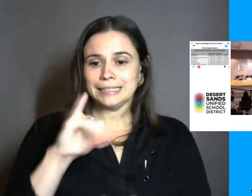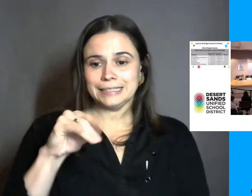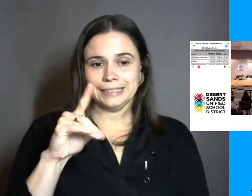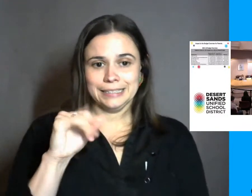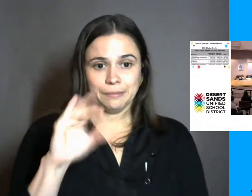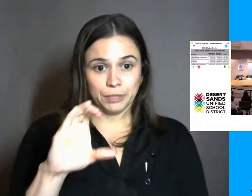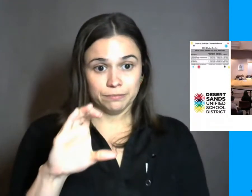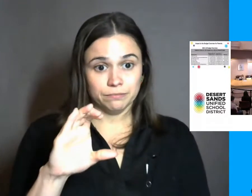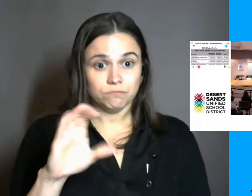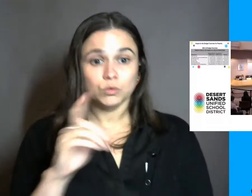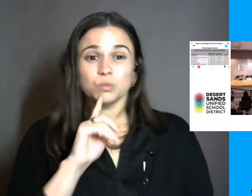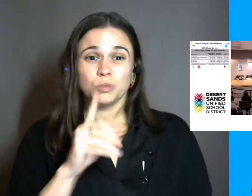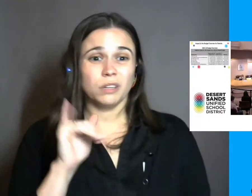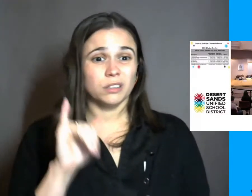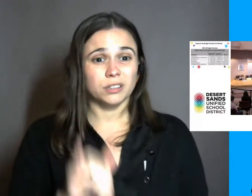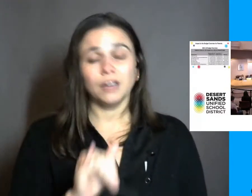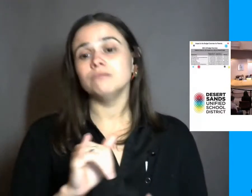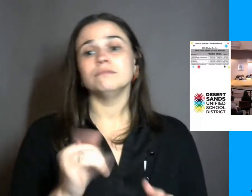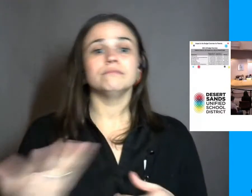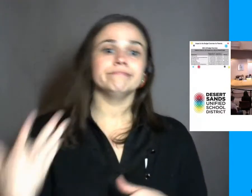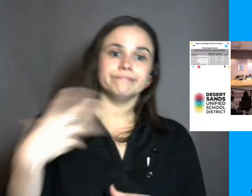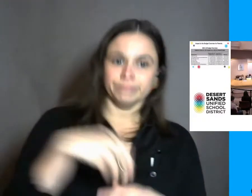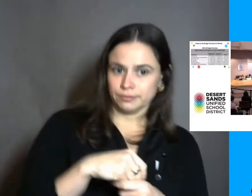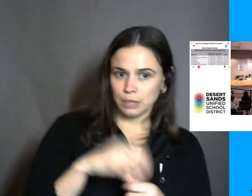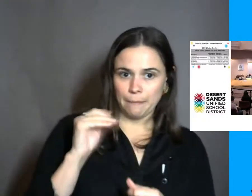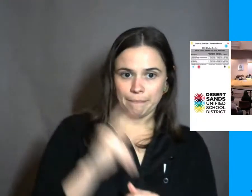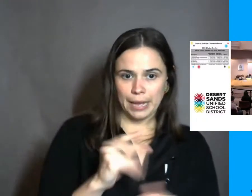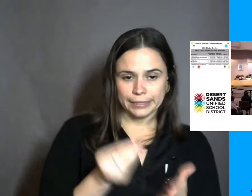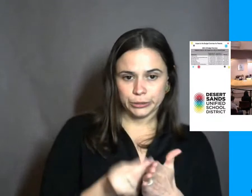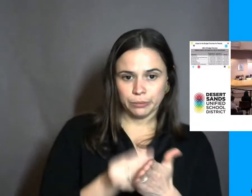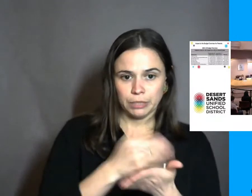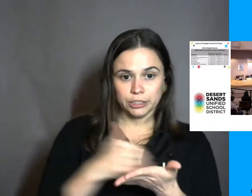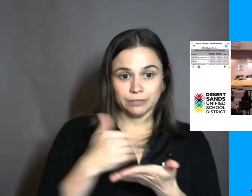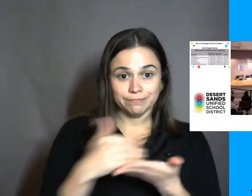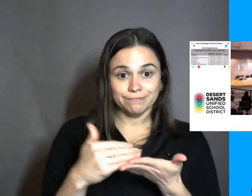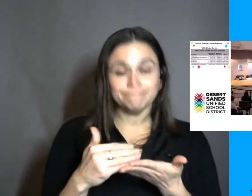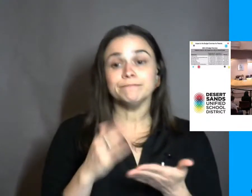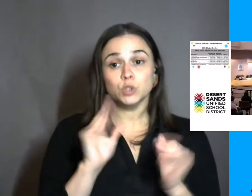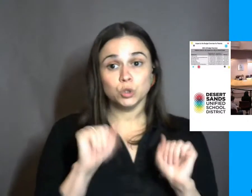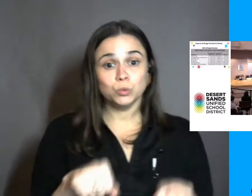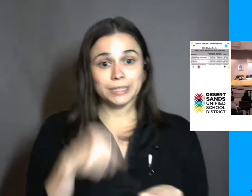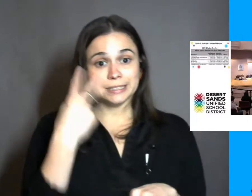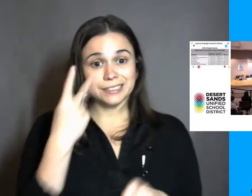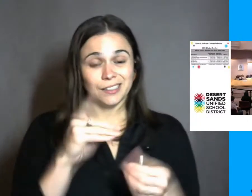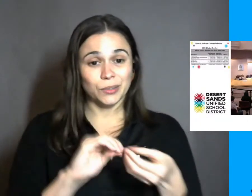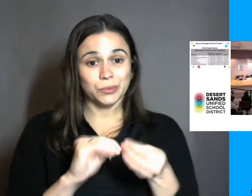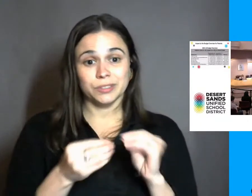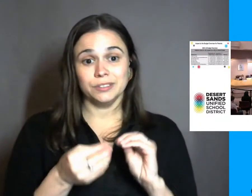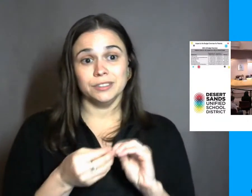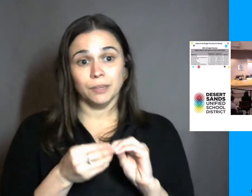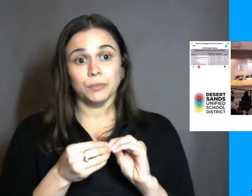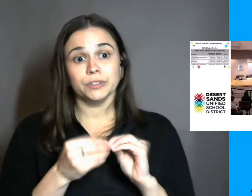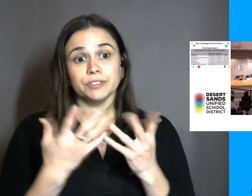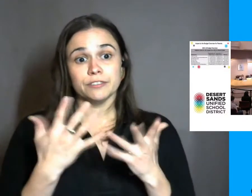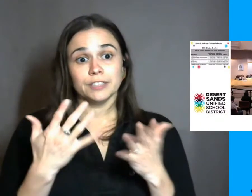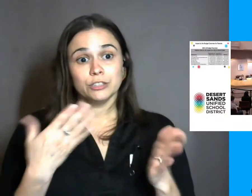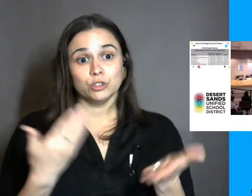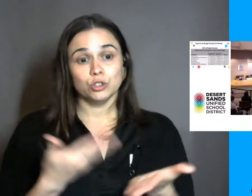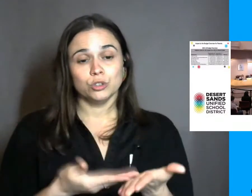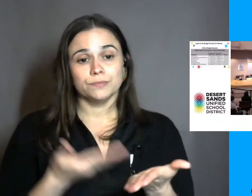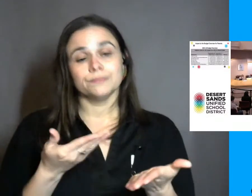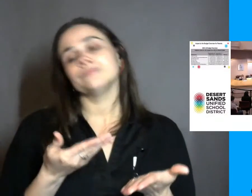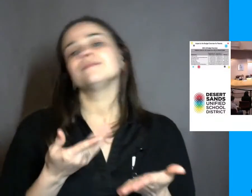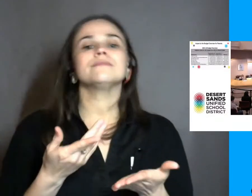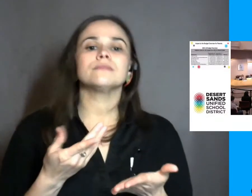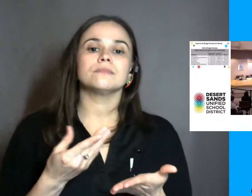that carryover back into the budget. So you could see those numbers reflected in the federal funds of that